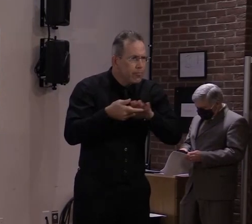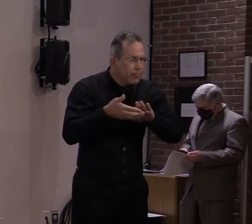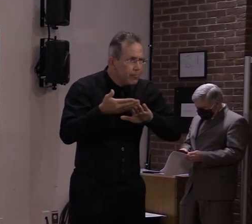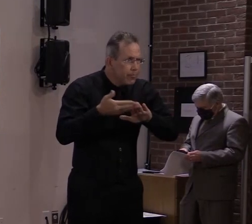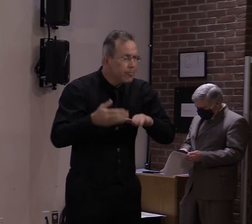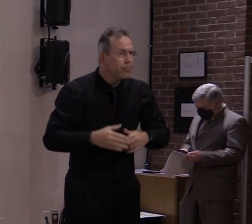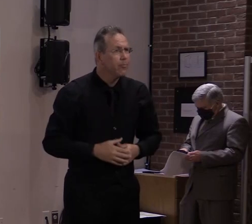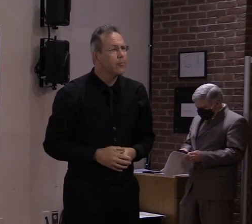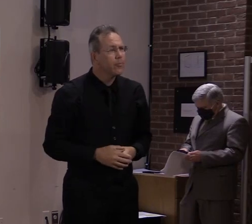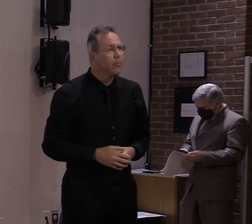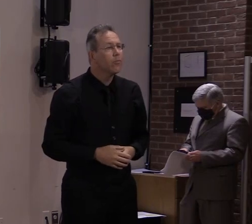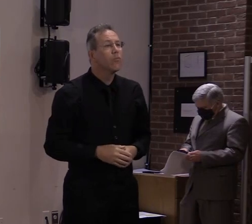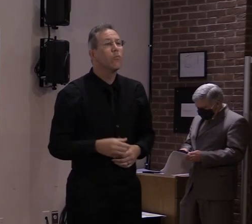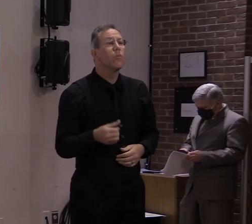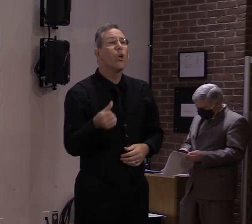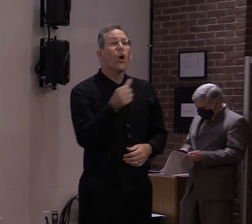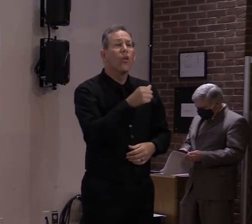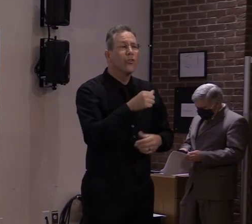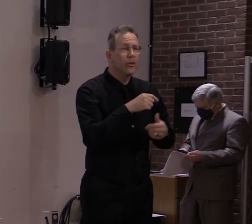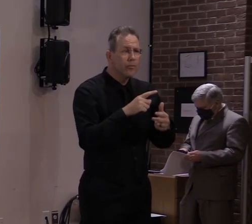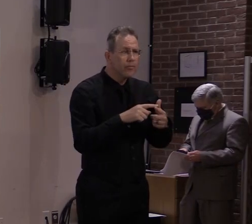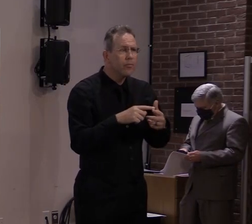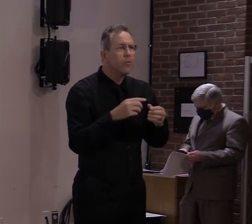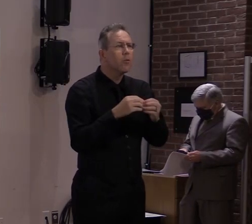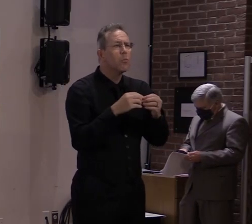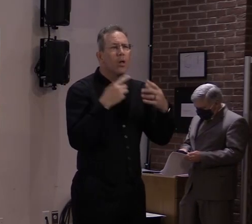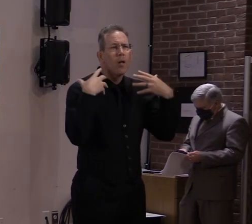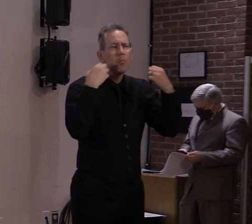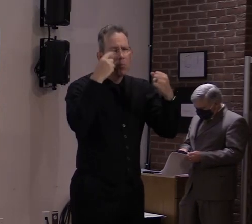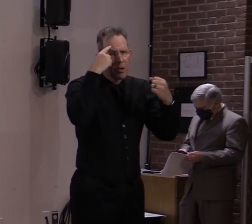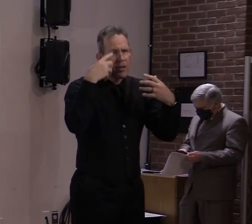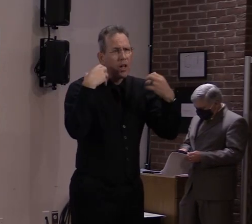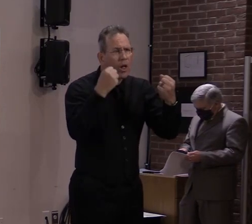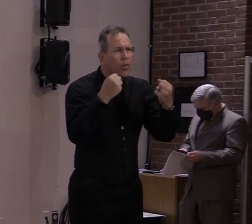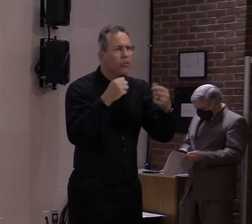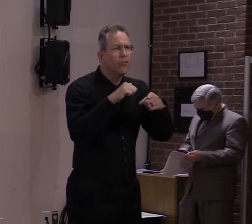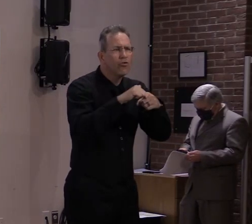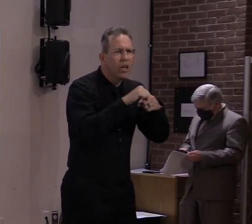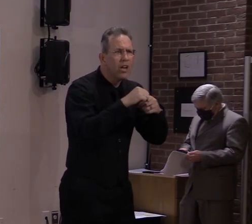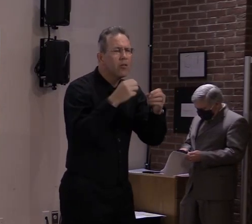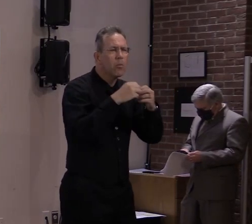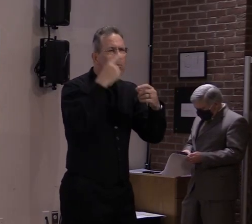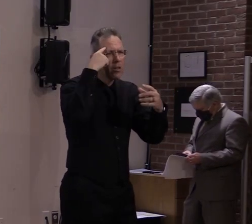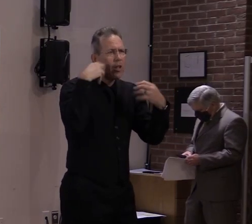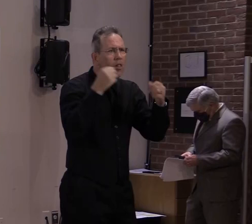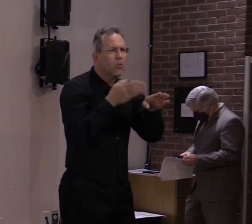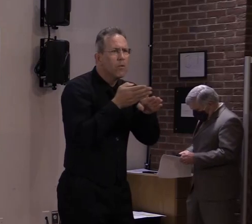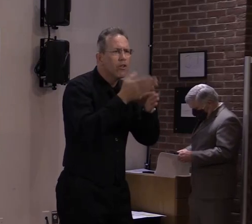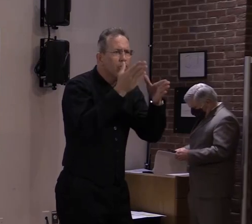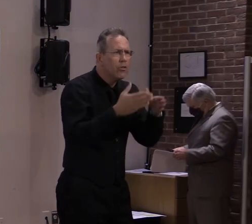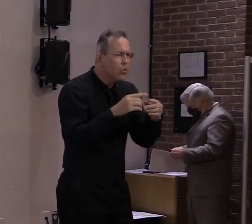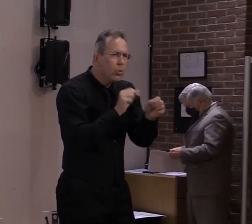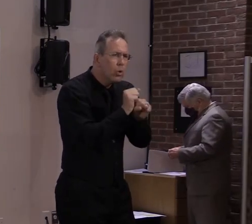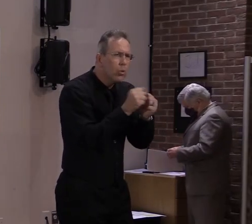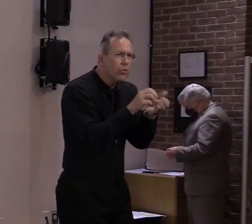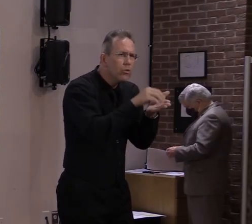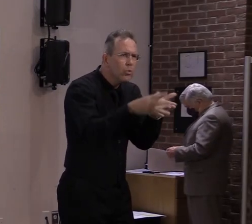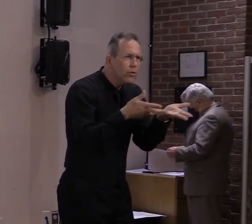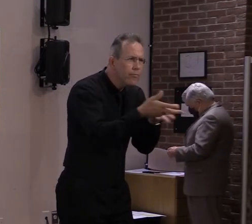for more mental health counseling services and are working with their designated service agencies to develop plans to provide more services.